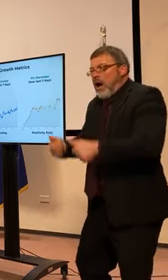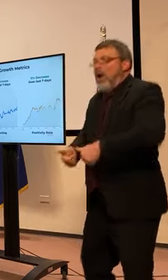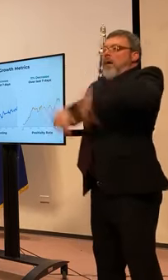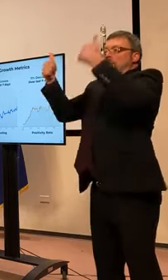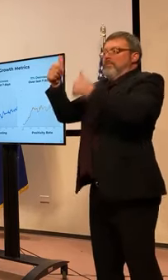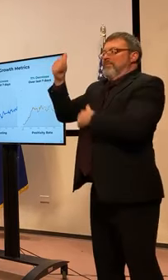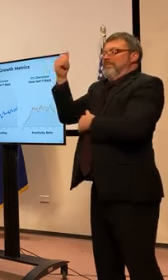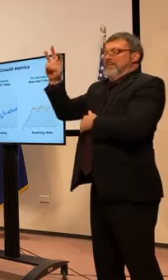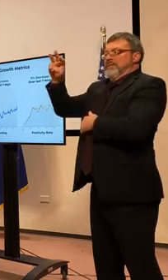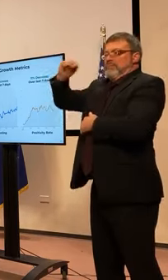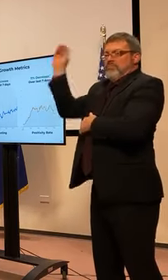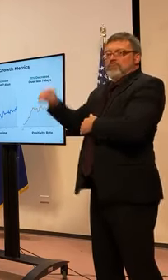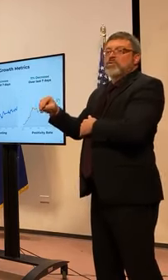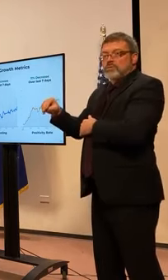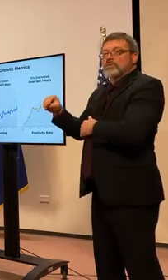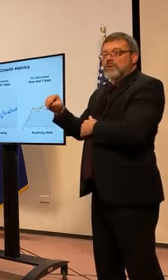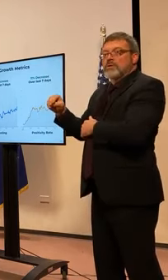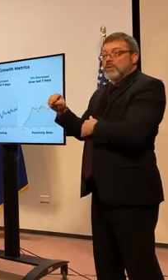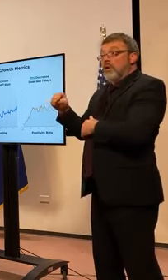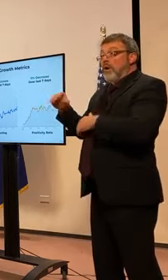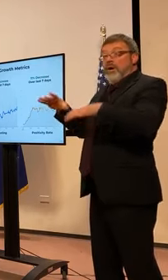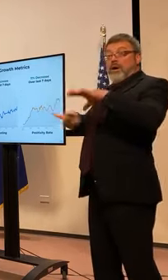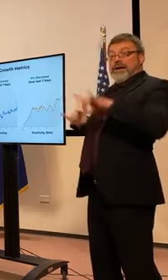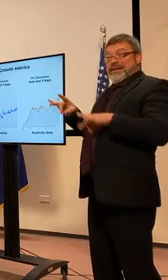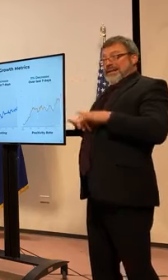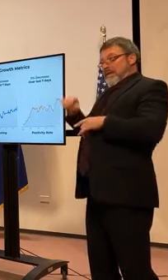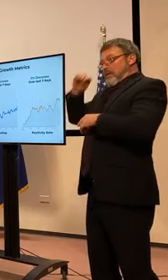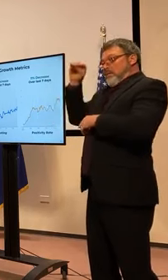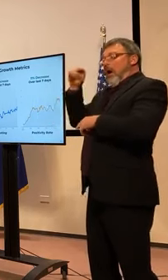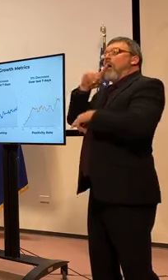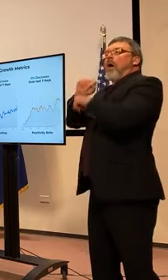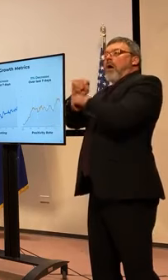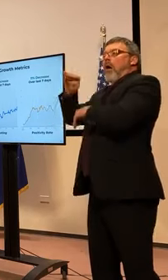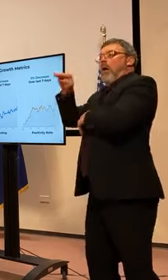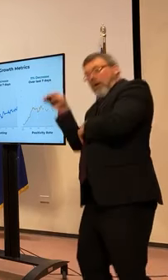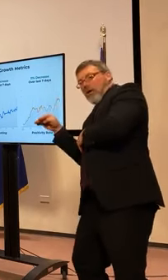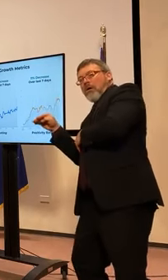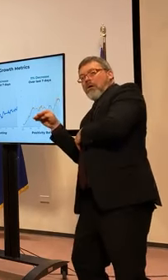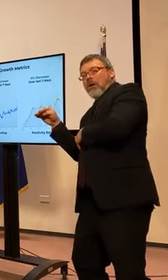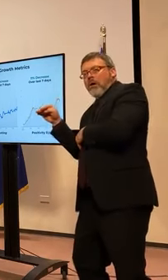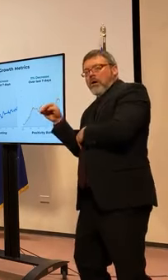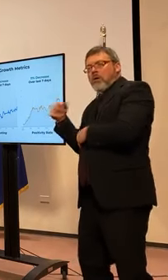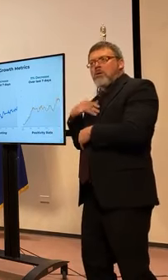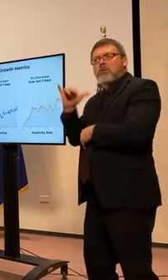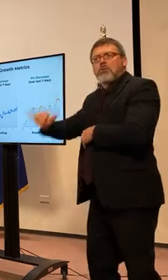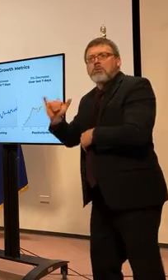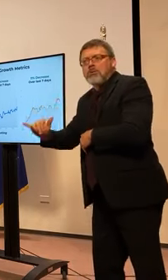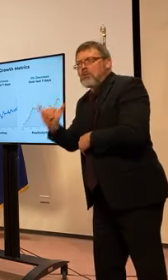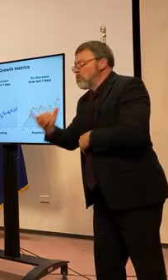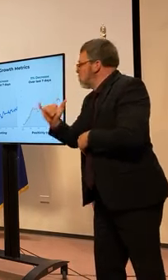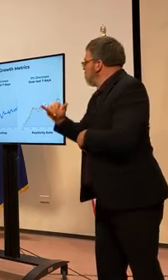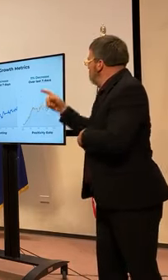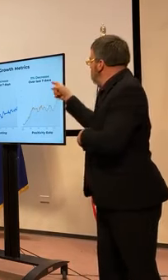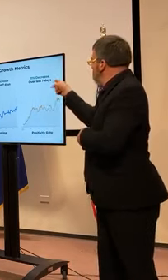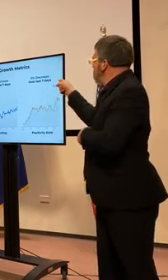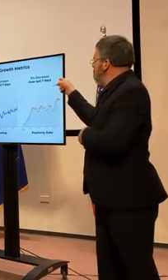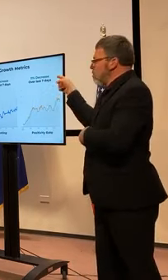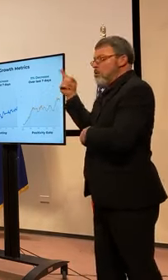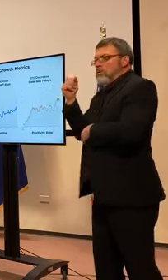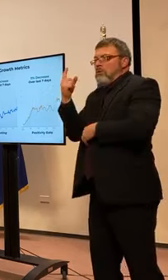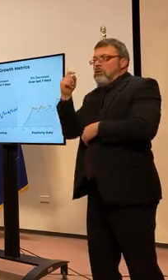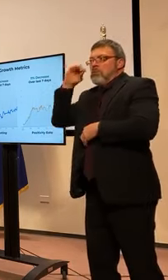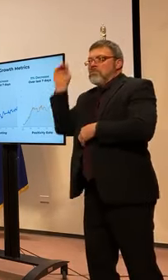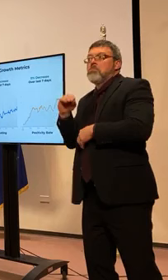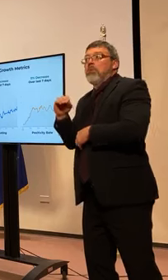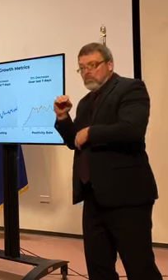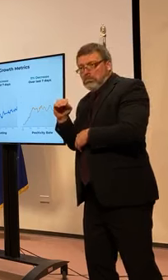our positivity rate over the last week or so. That, as you know, is something that we've been looking at closely. What's the amount of testing that's occurring? What's the amount